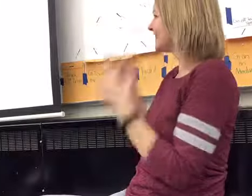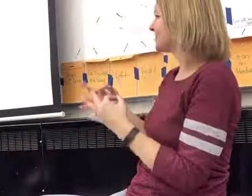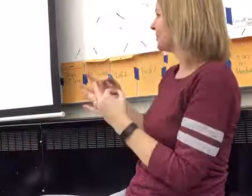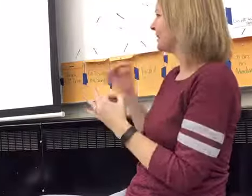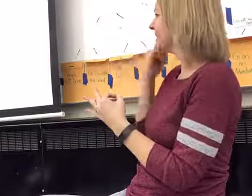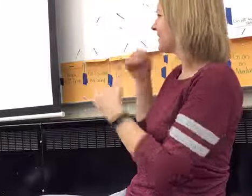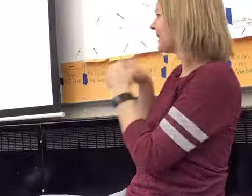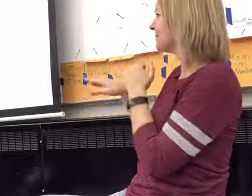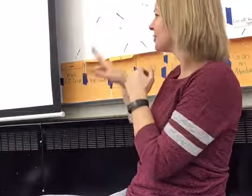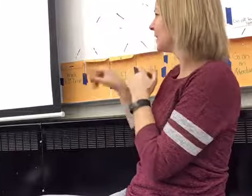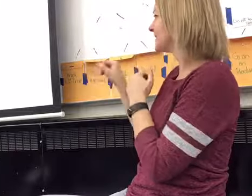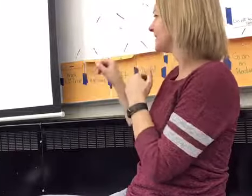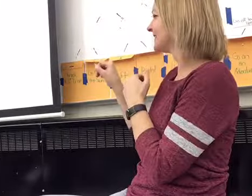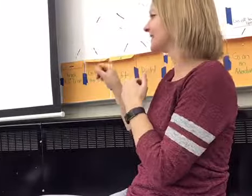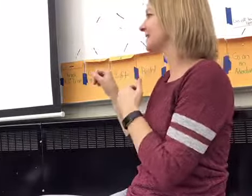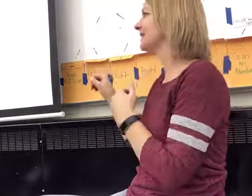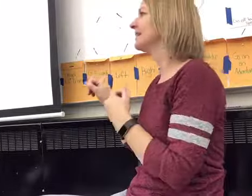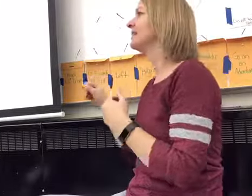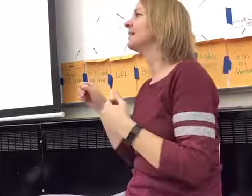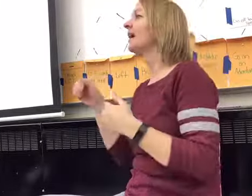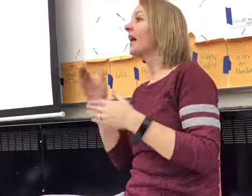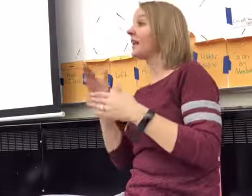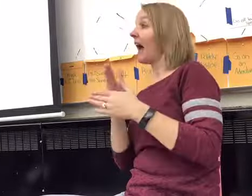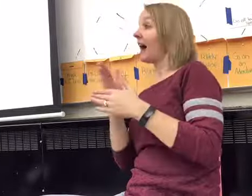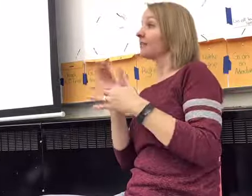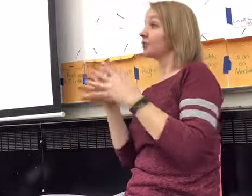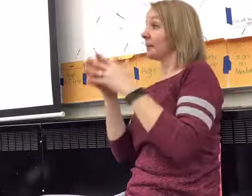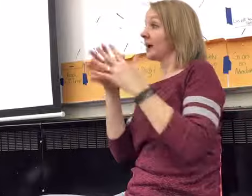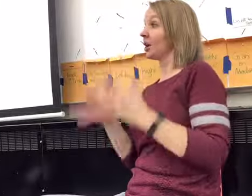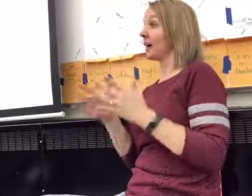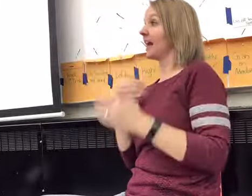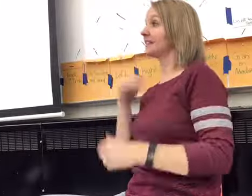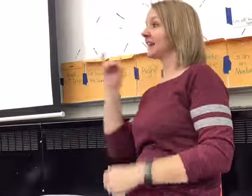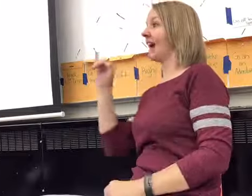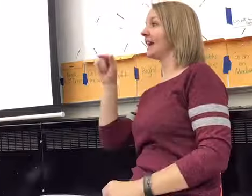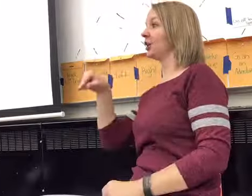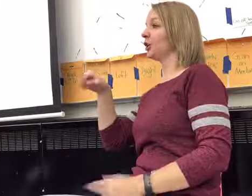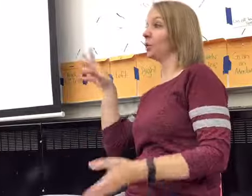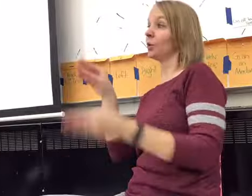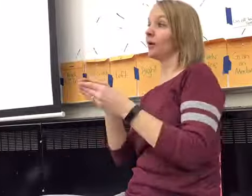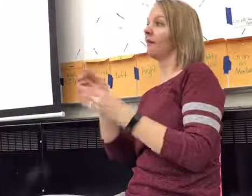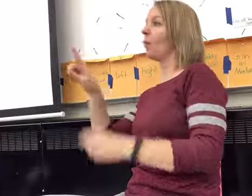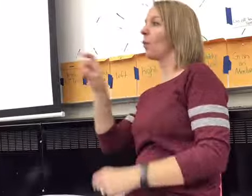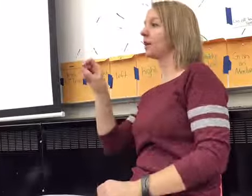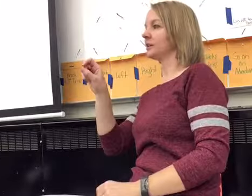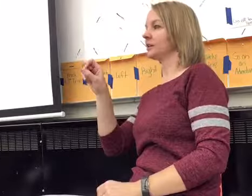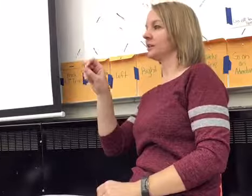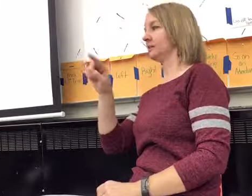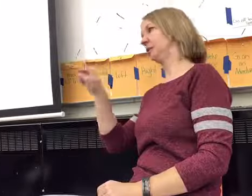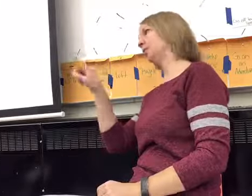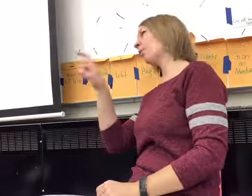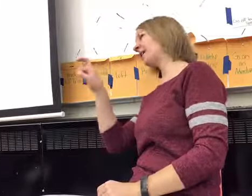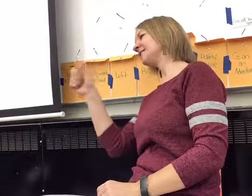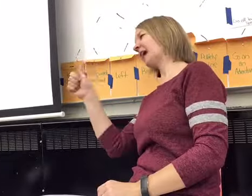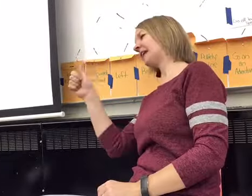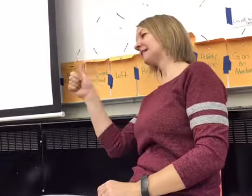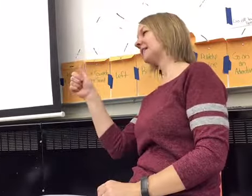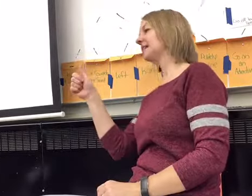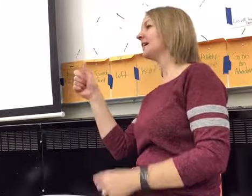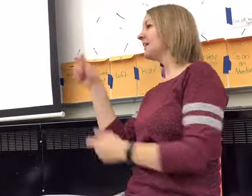country? Because, so the average American has an IQ quotient of around 100 to 110. There's a certain level, which